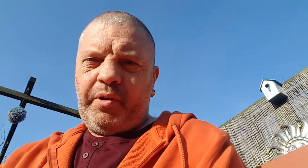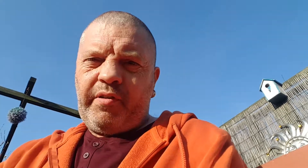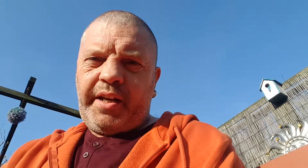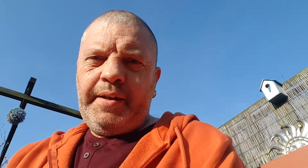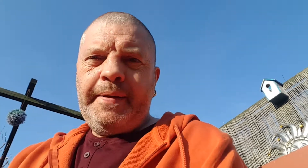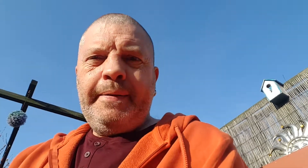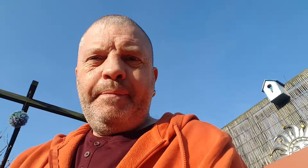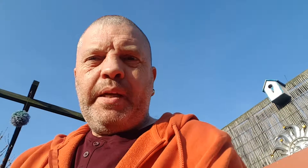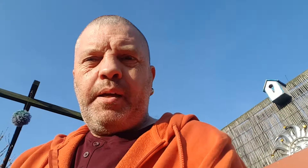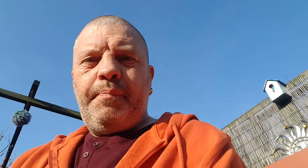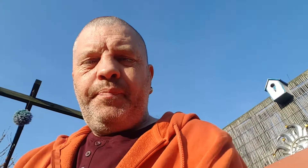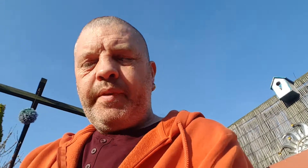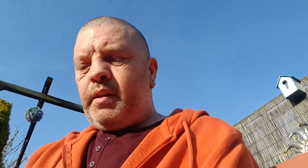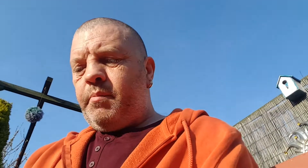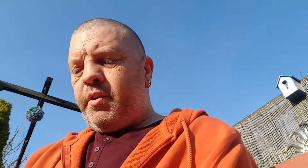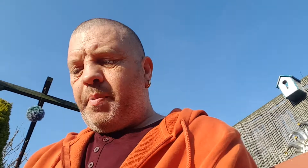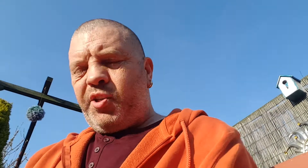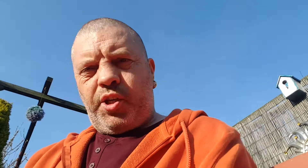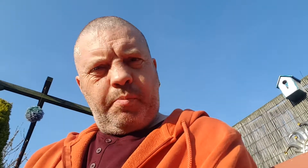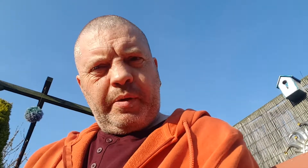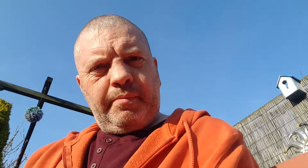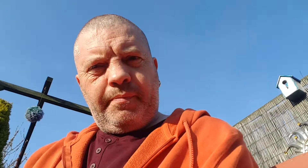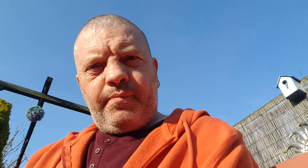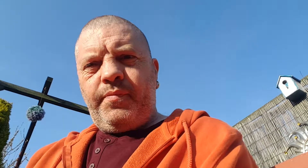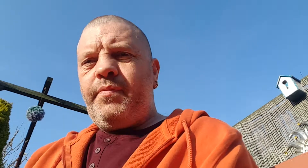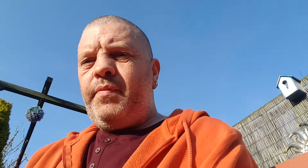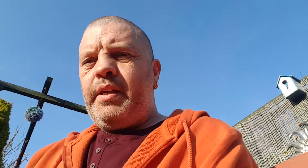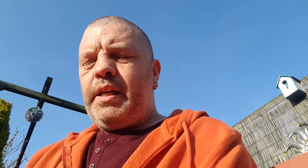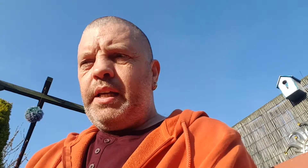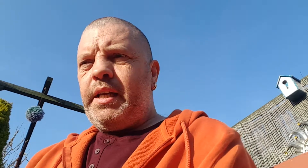already, but they're a bit cheap, which